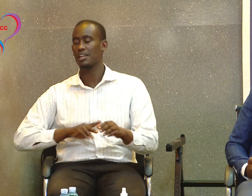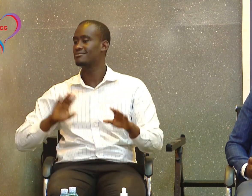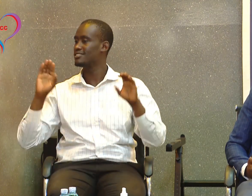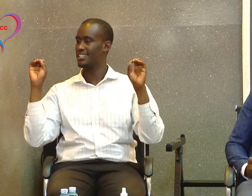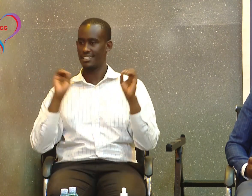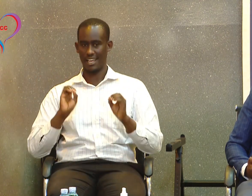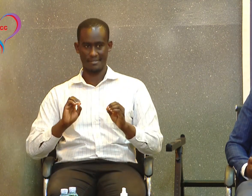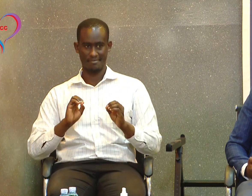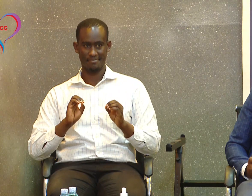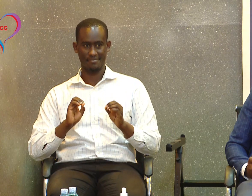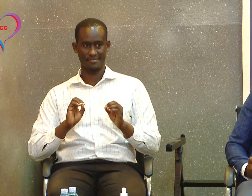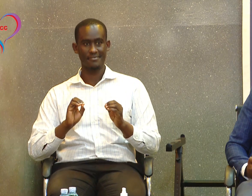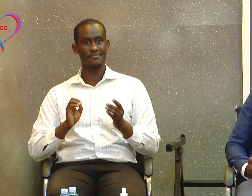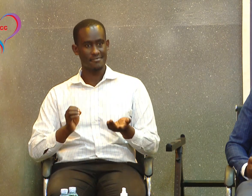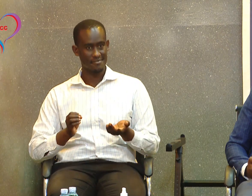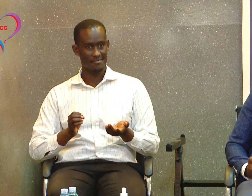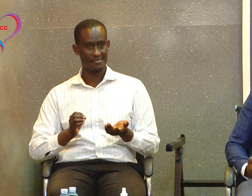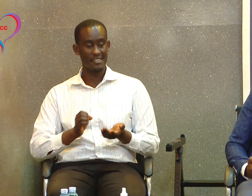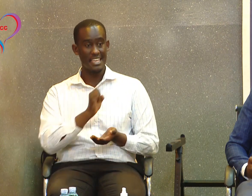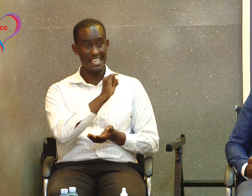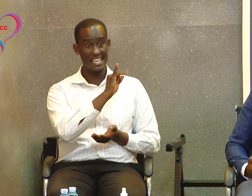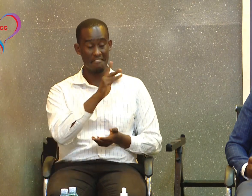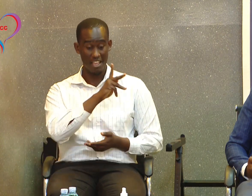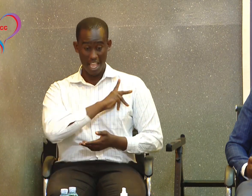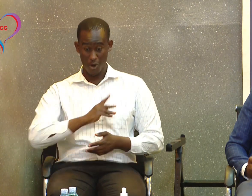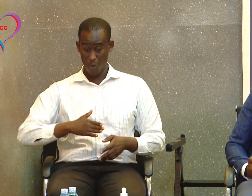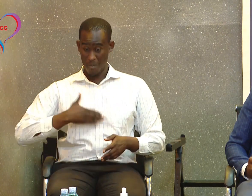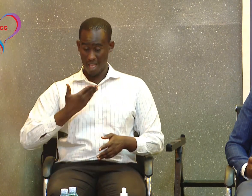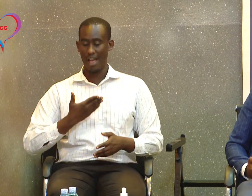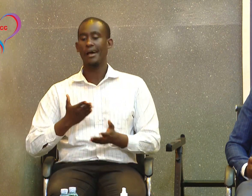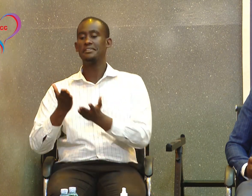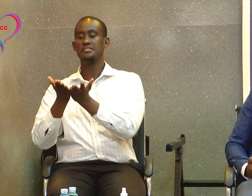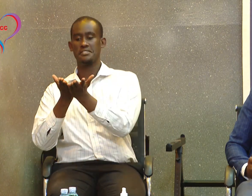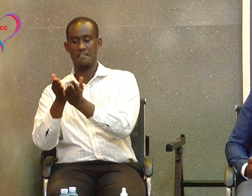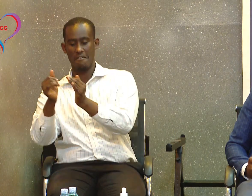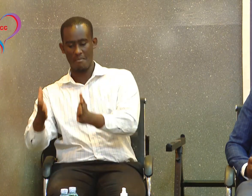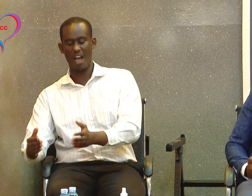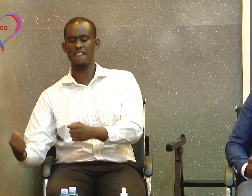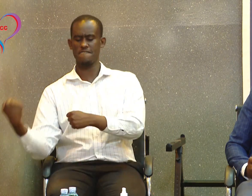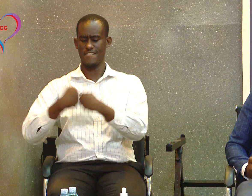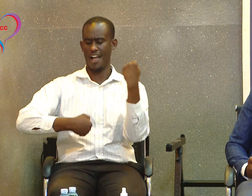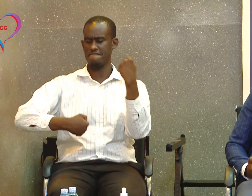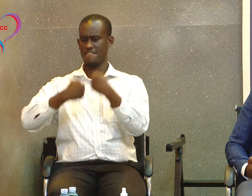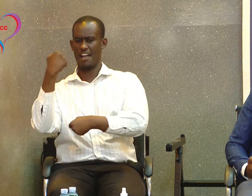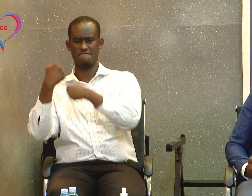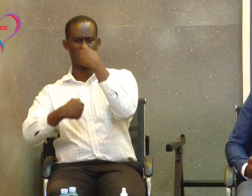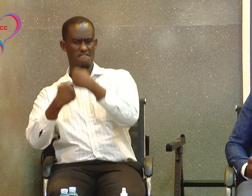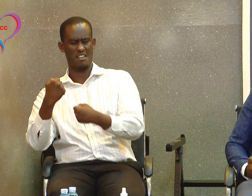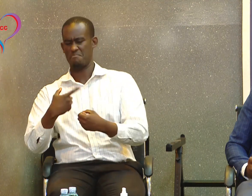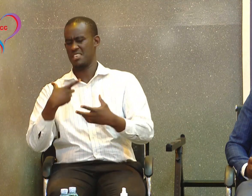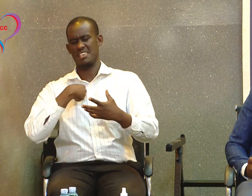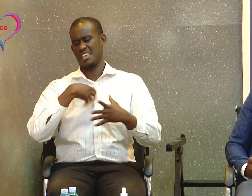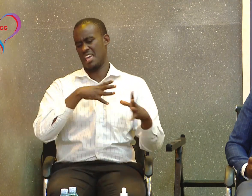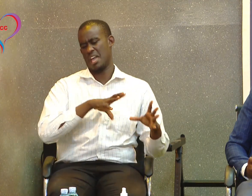bwo. If my kingdom were of this world, my servants would fight so that I would not be delivered to the Jews, but my